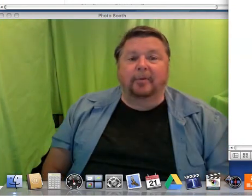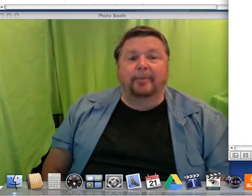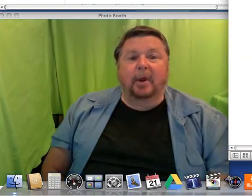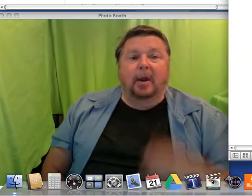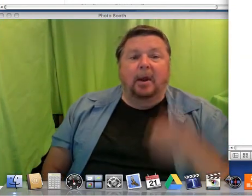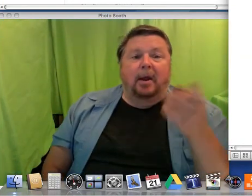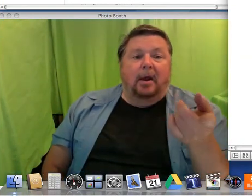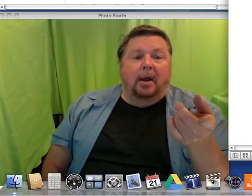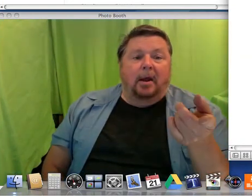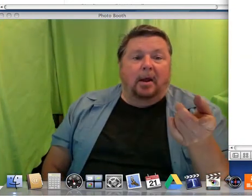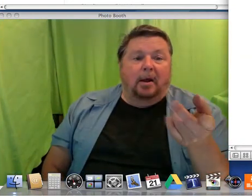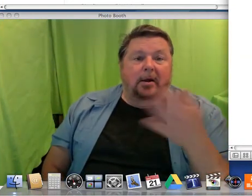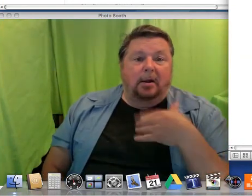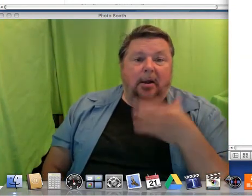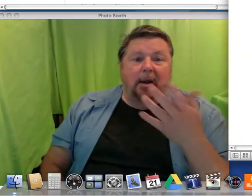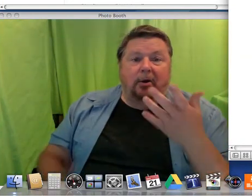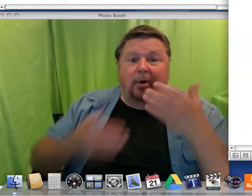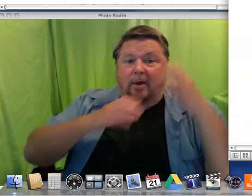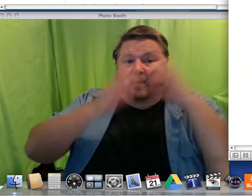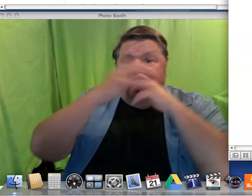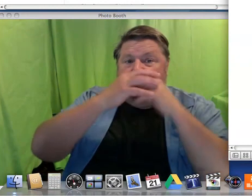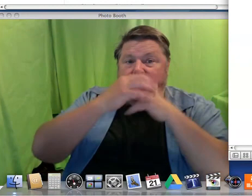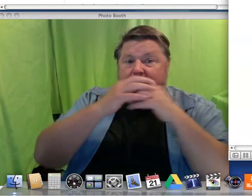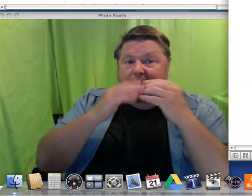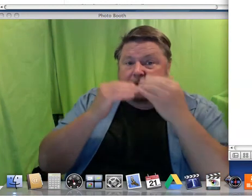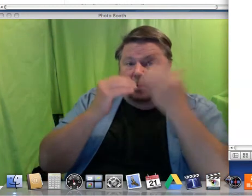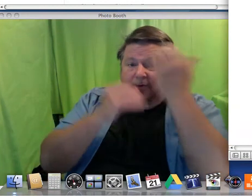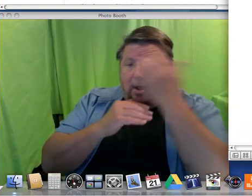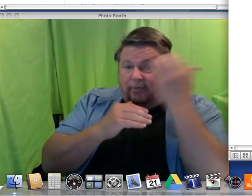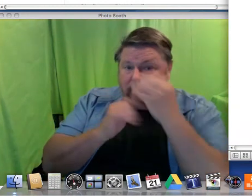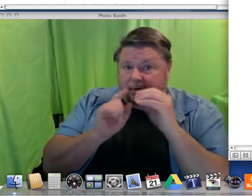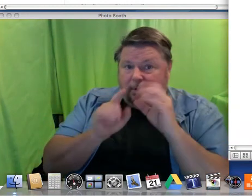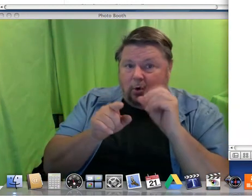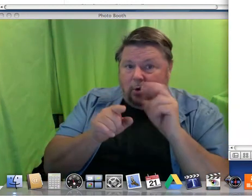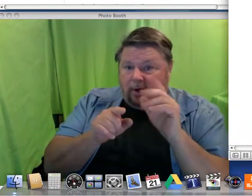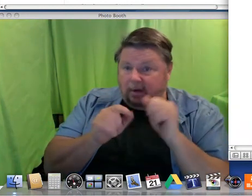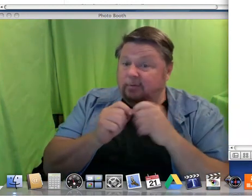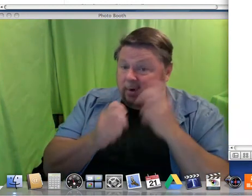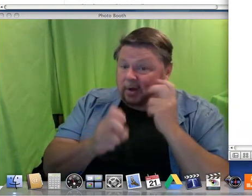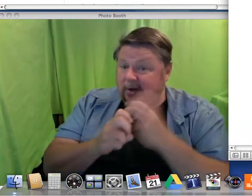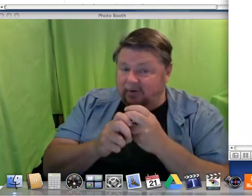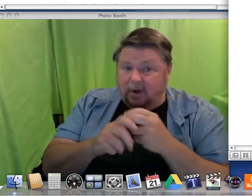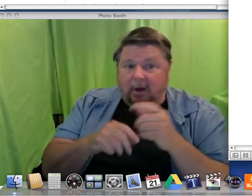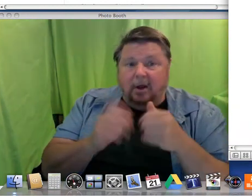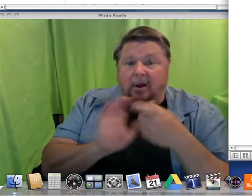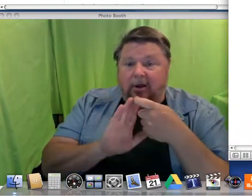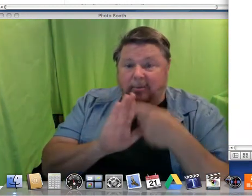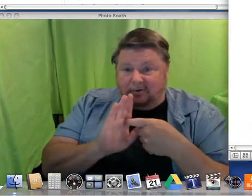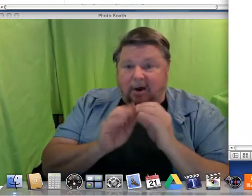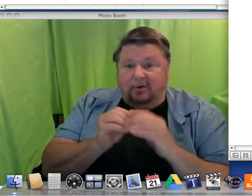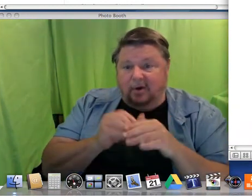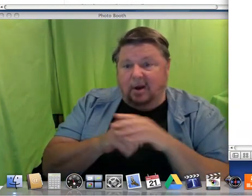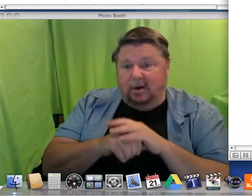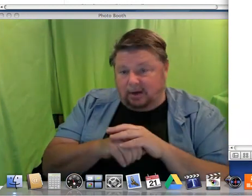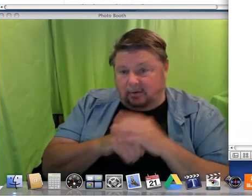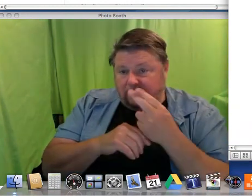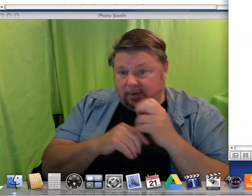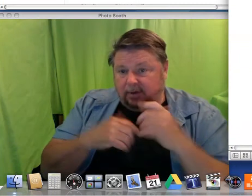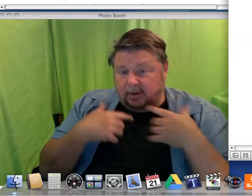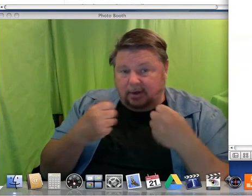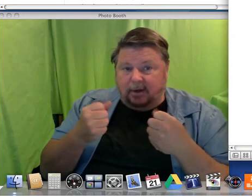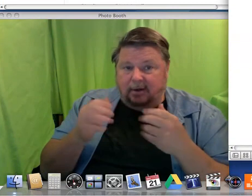vision. And you have a protective cover. The cornea is pretty tough. It can be scratched and